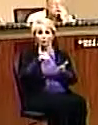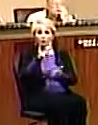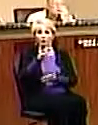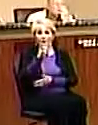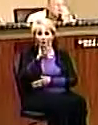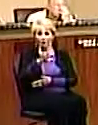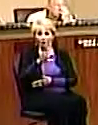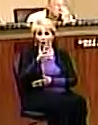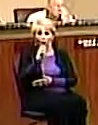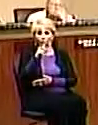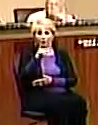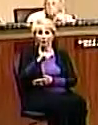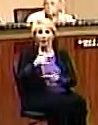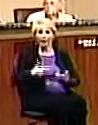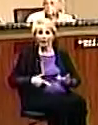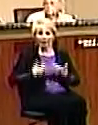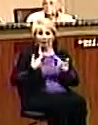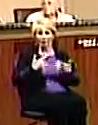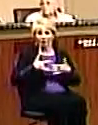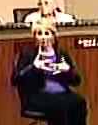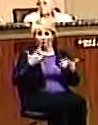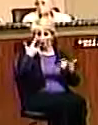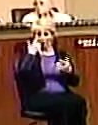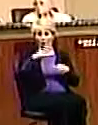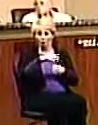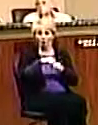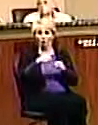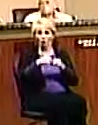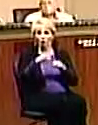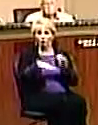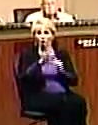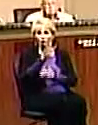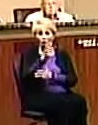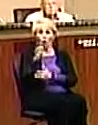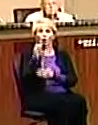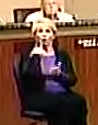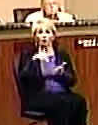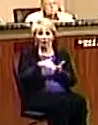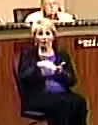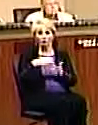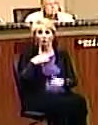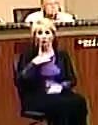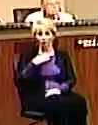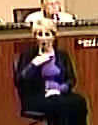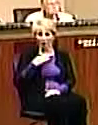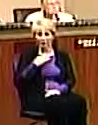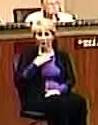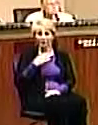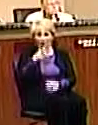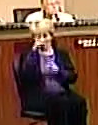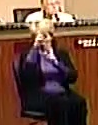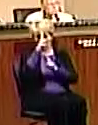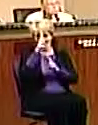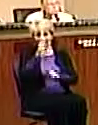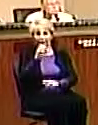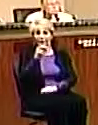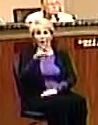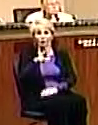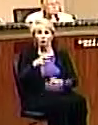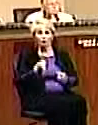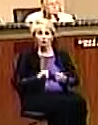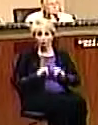365 Relays for Life events involving more than 400,000 volunteers in honoring cancer